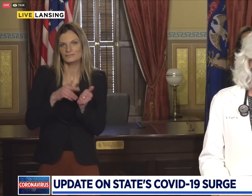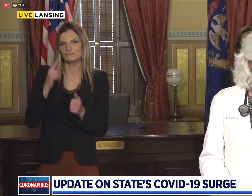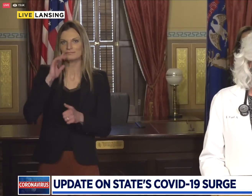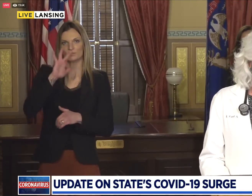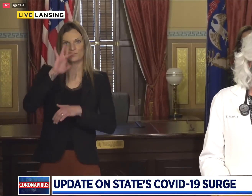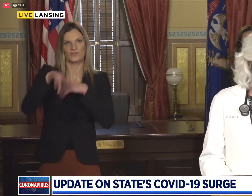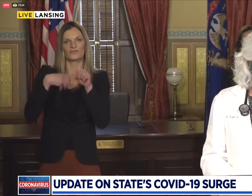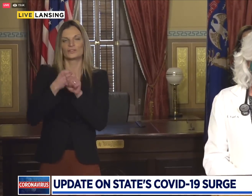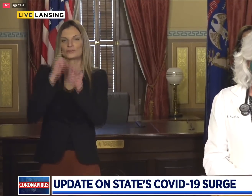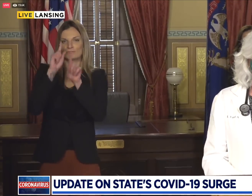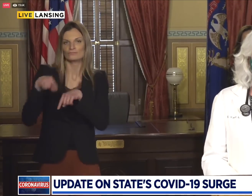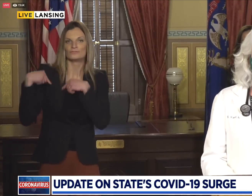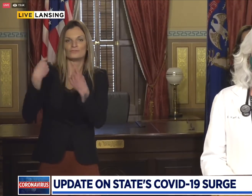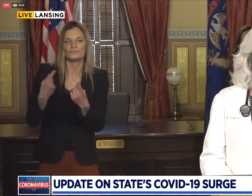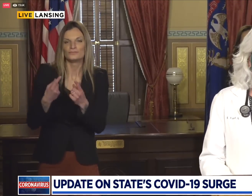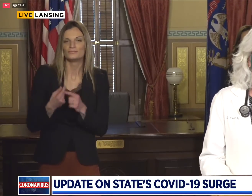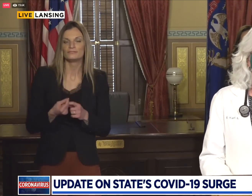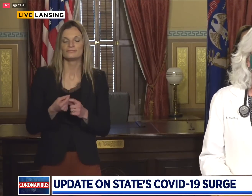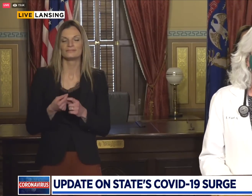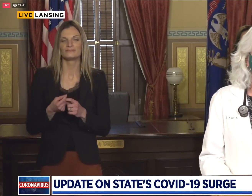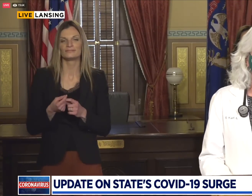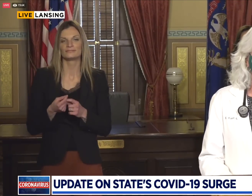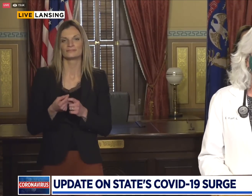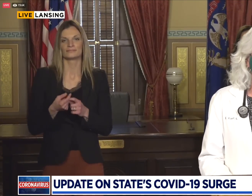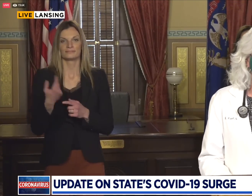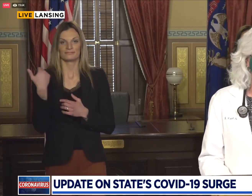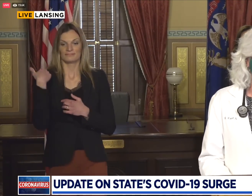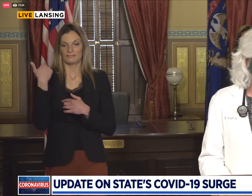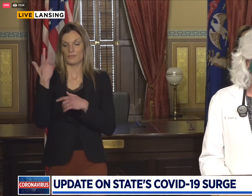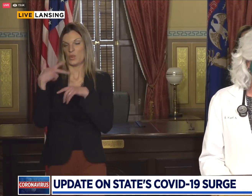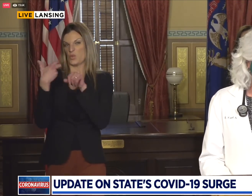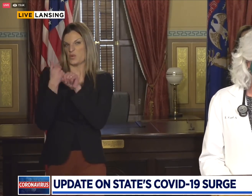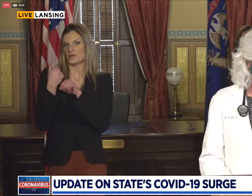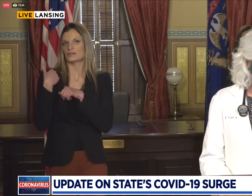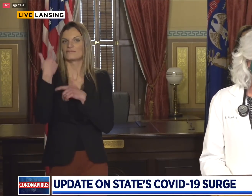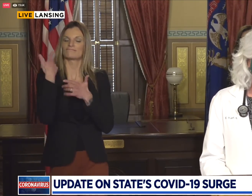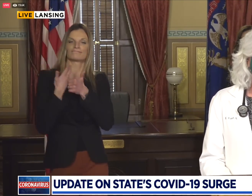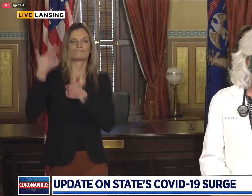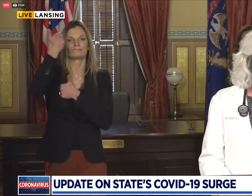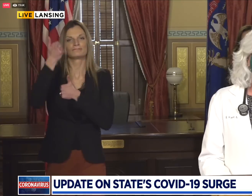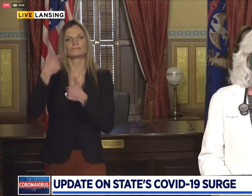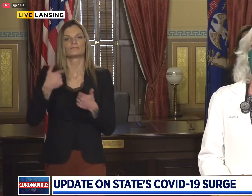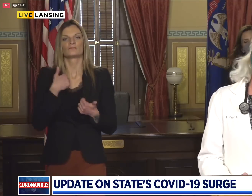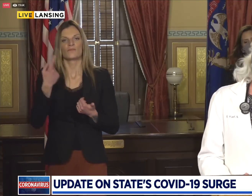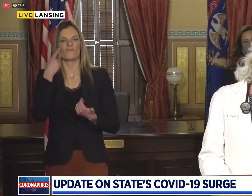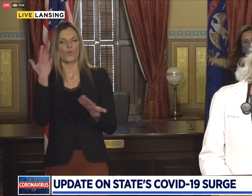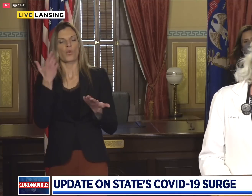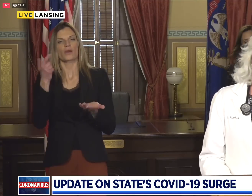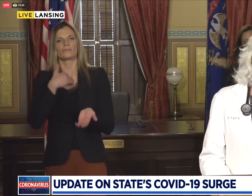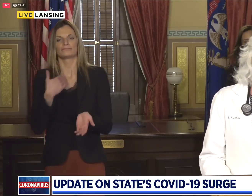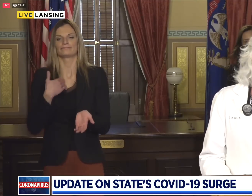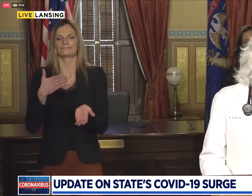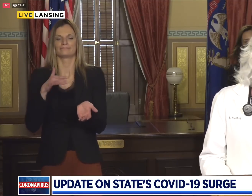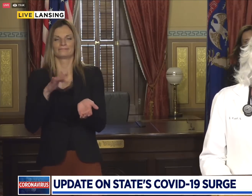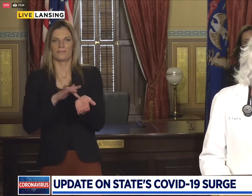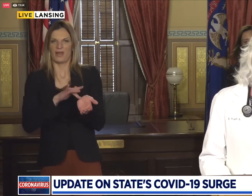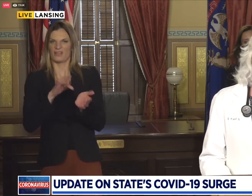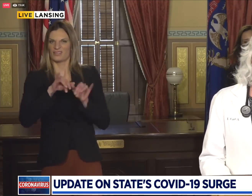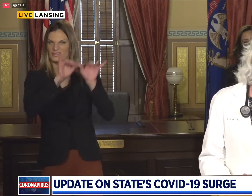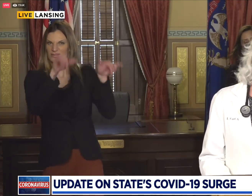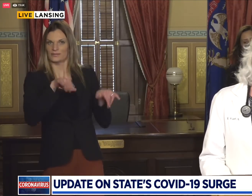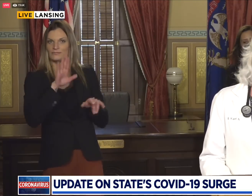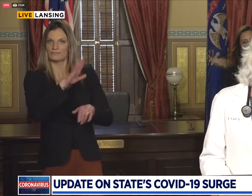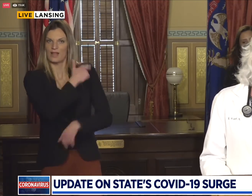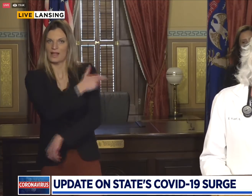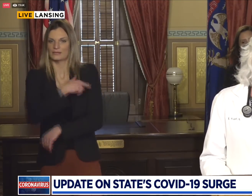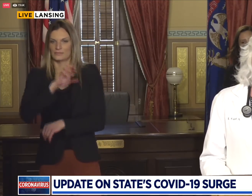25 years or so, and for the last few years I've been the chief medical officer for our healthcare system. I want to talk to you about how precious our